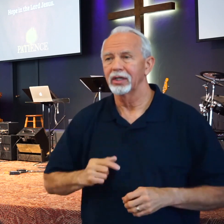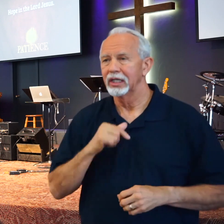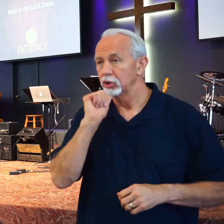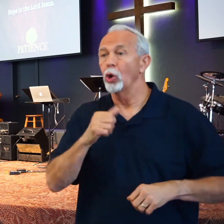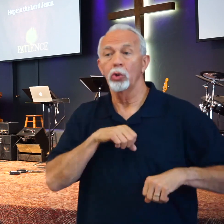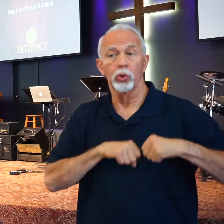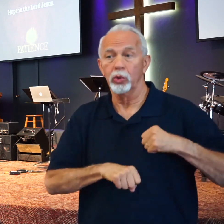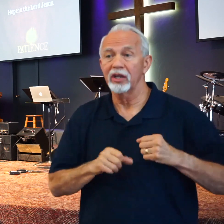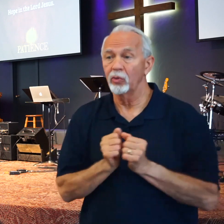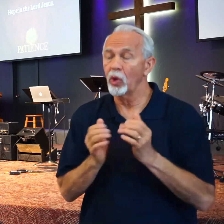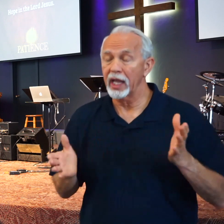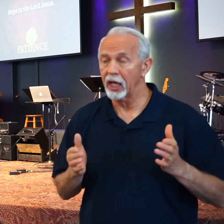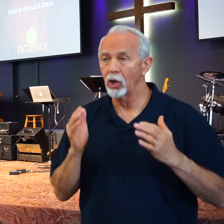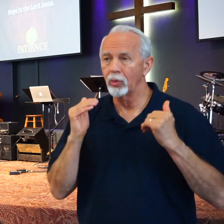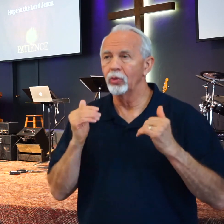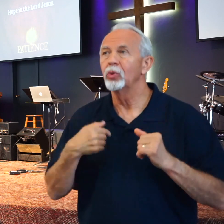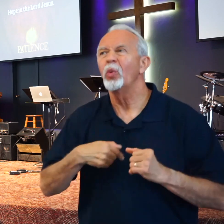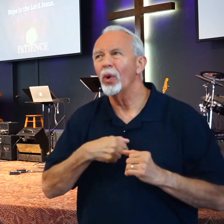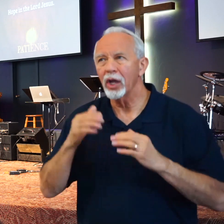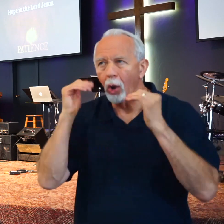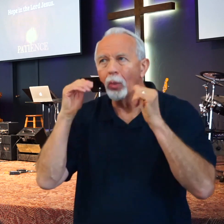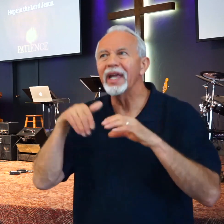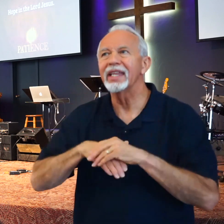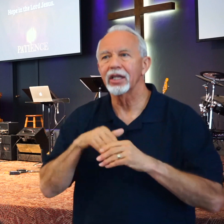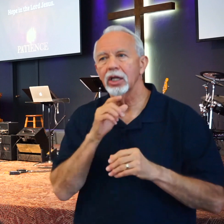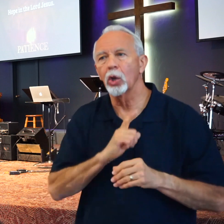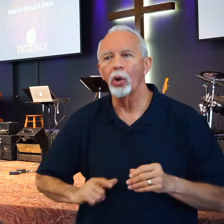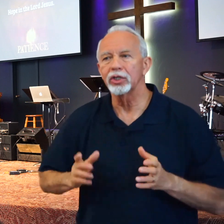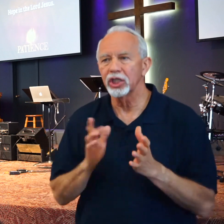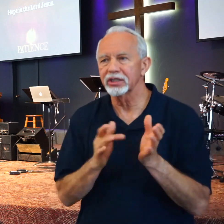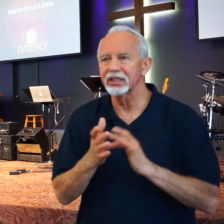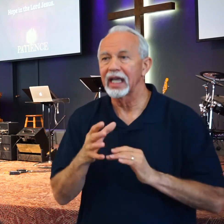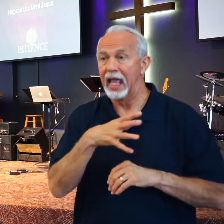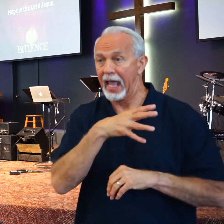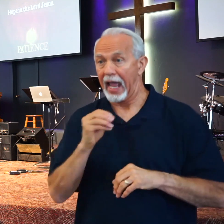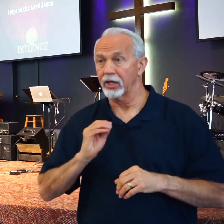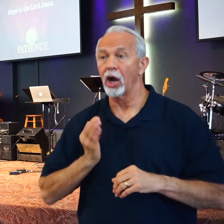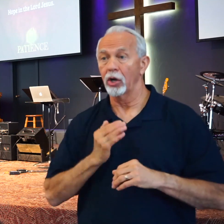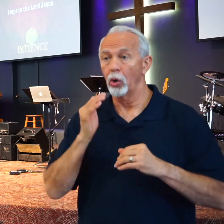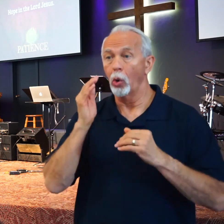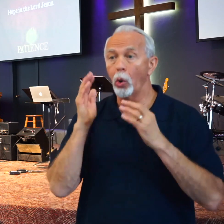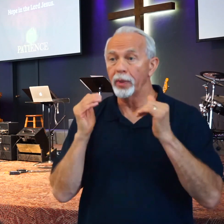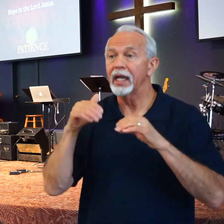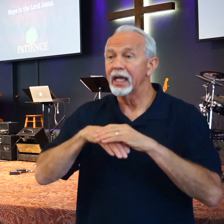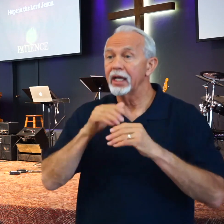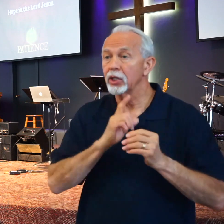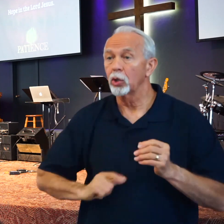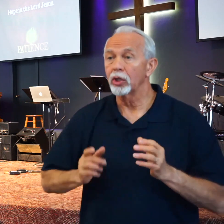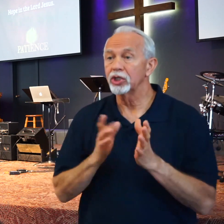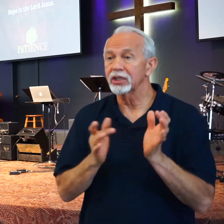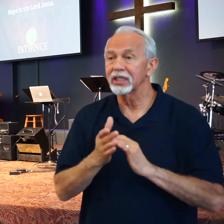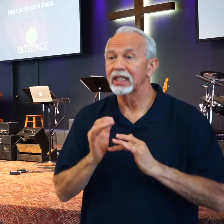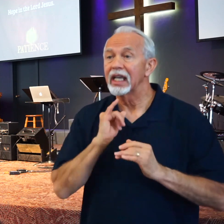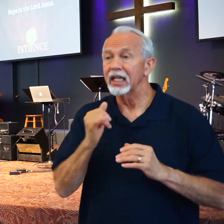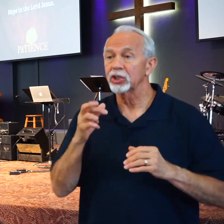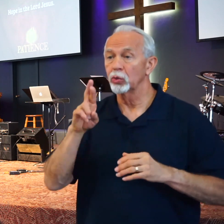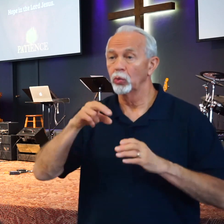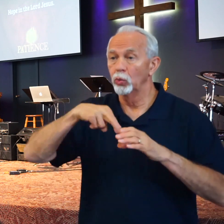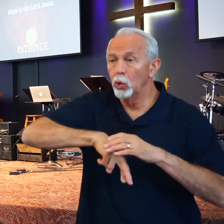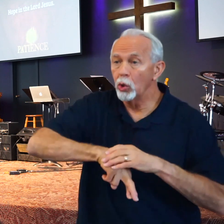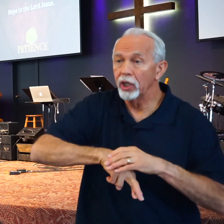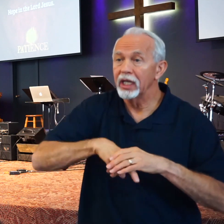hope. We hope in the Lord Jesus. And our hope in the Lord Jesus is actually rooted in